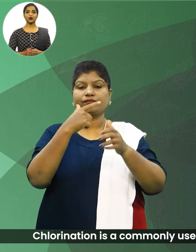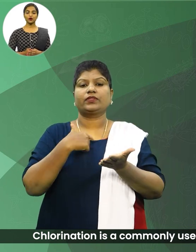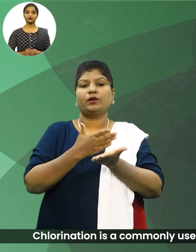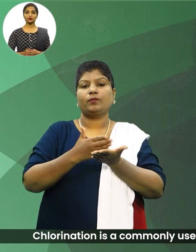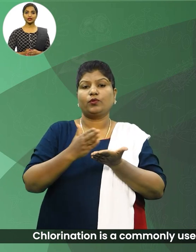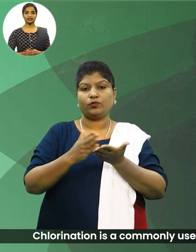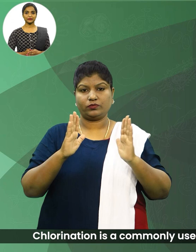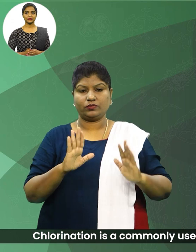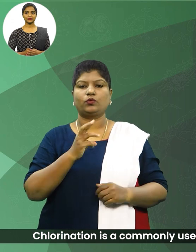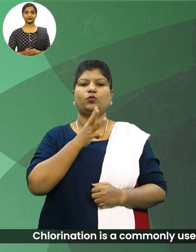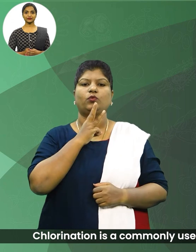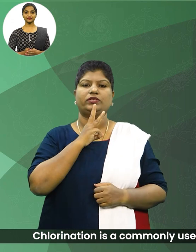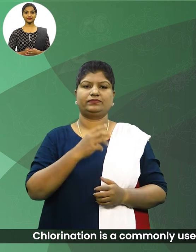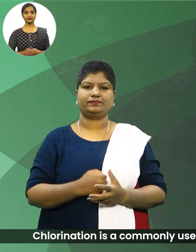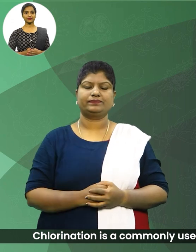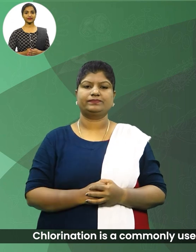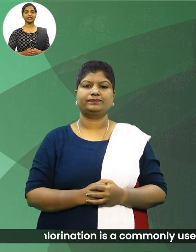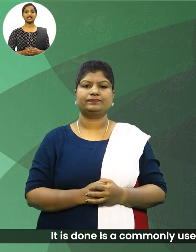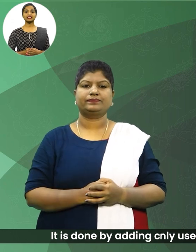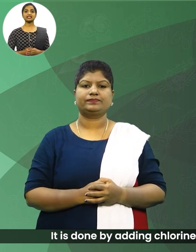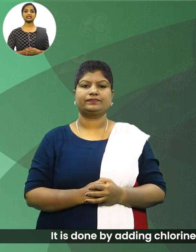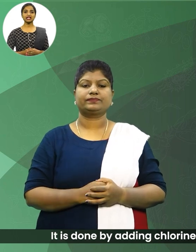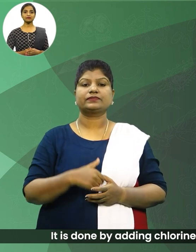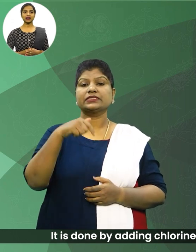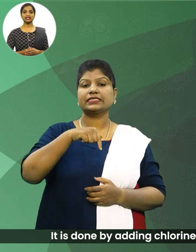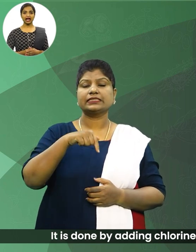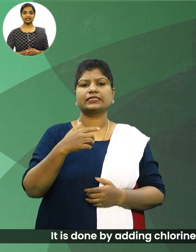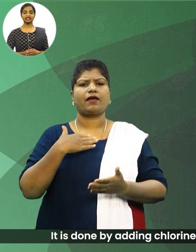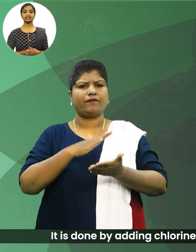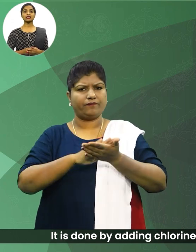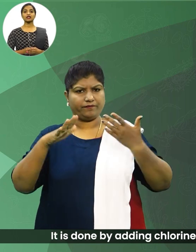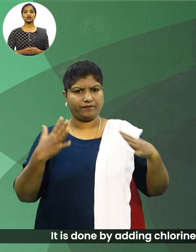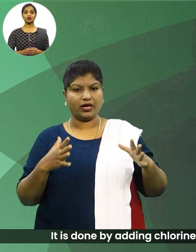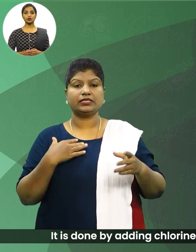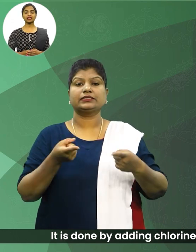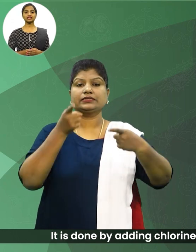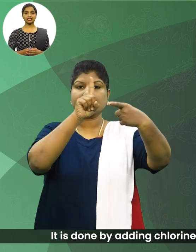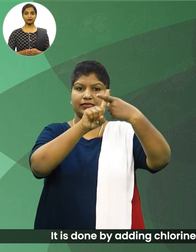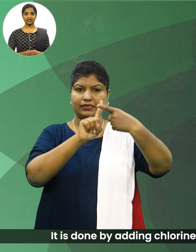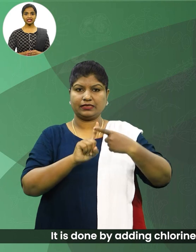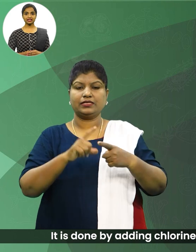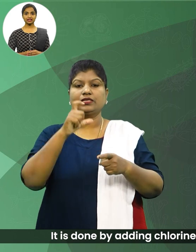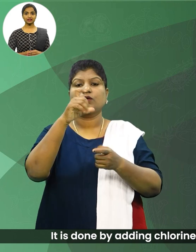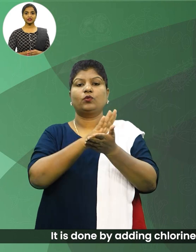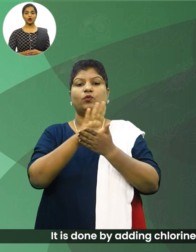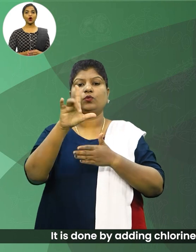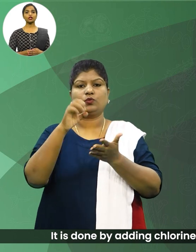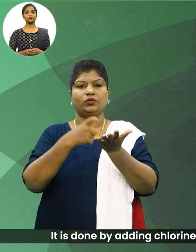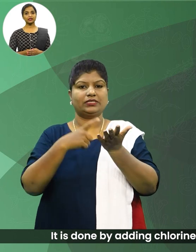of water. It is done by adding chlorine tablets